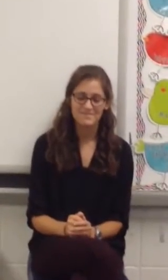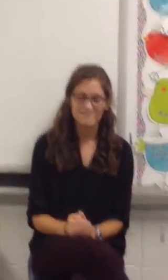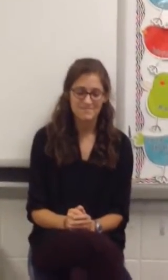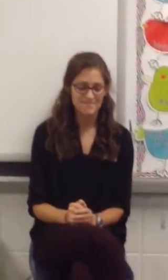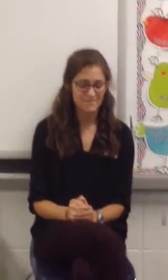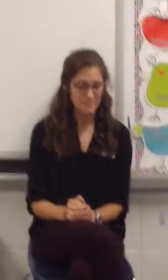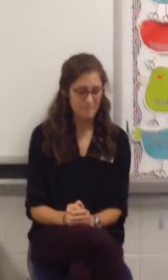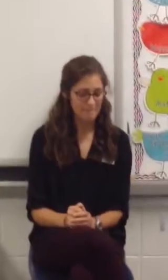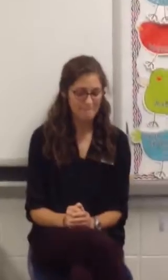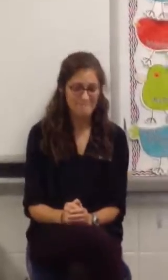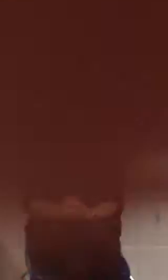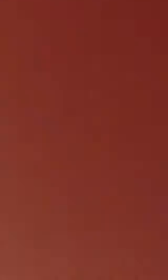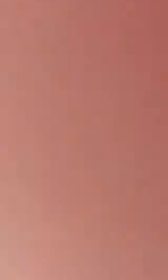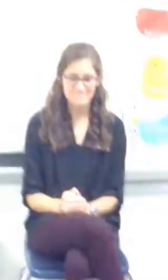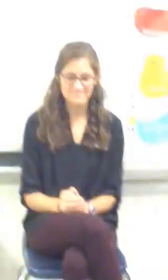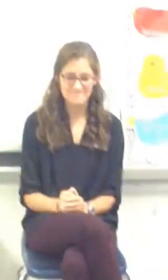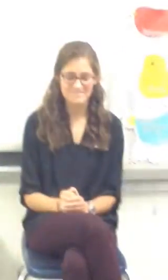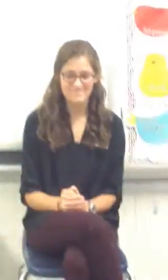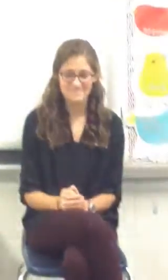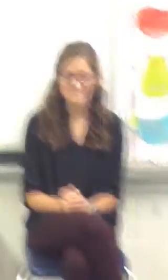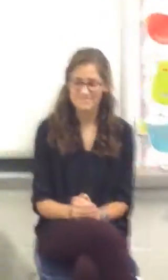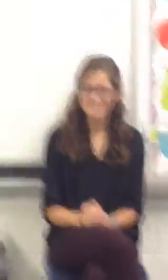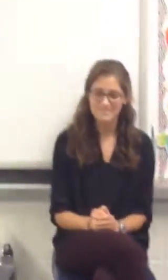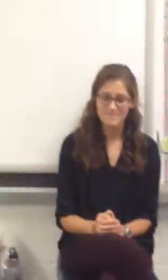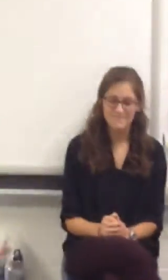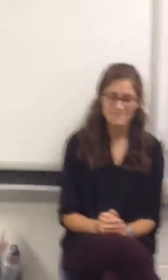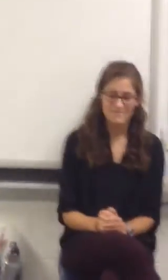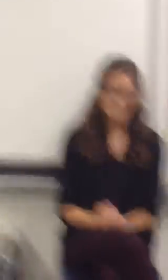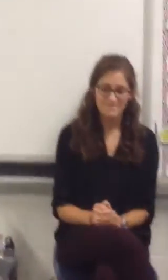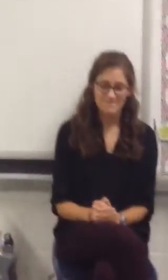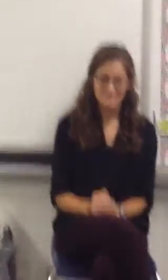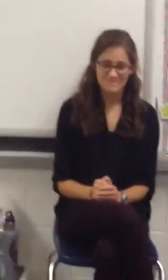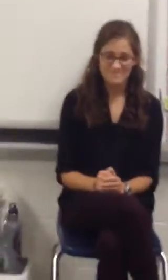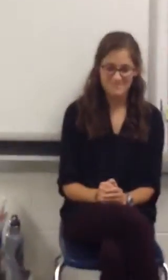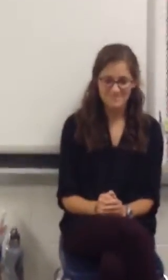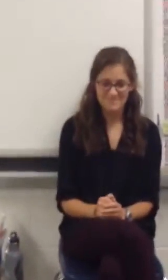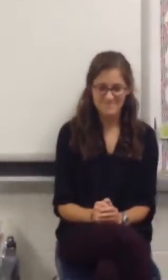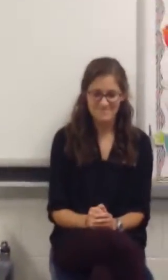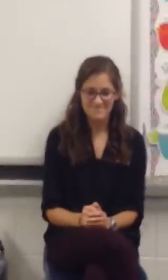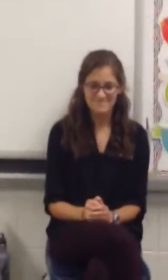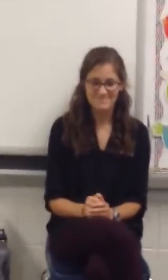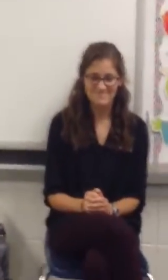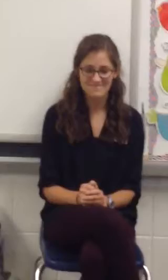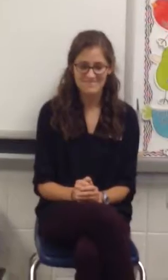you. It's gonna take us a little while to do this. Okay, it's not gonna be fast. So I